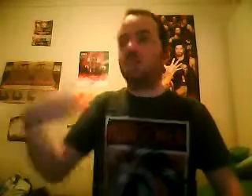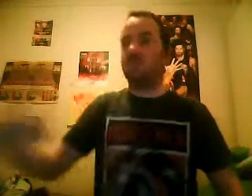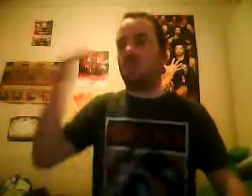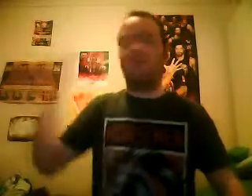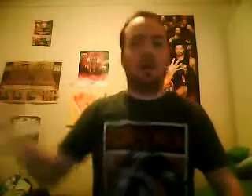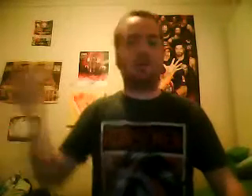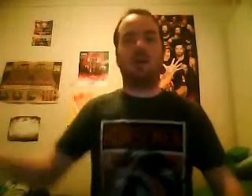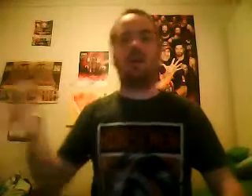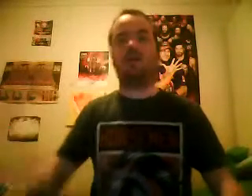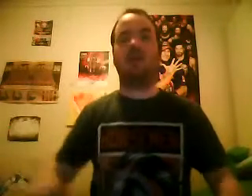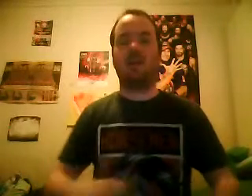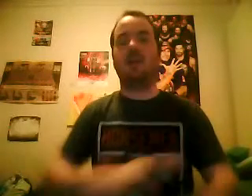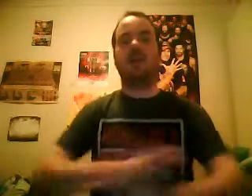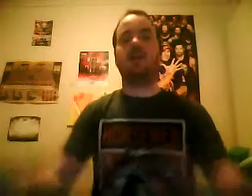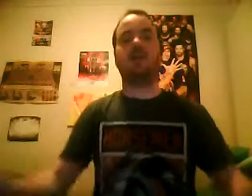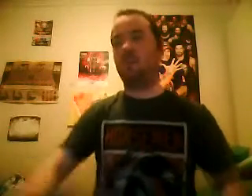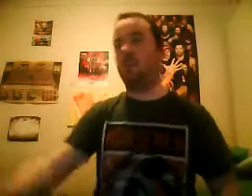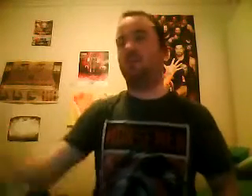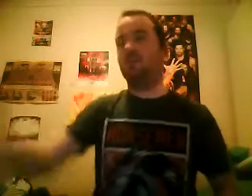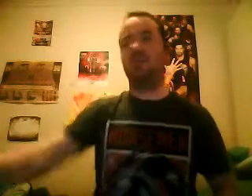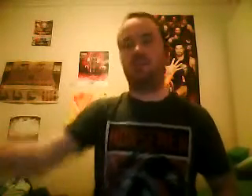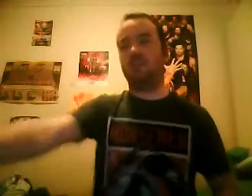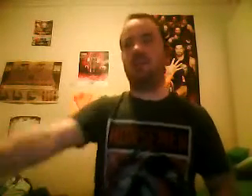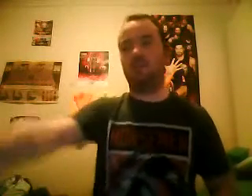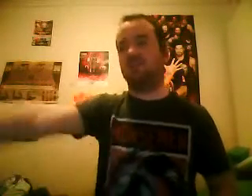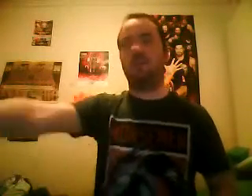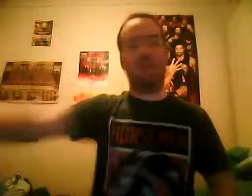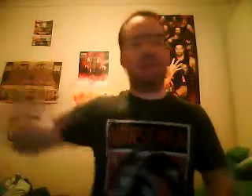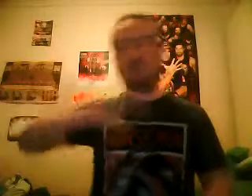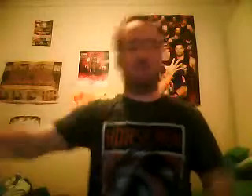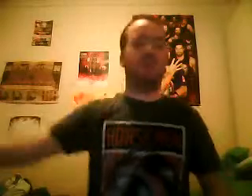is a one-time thing, and they stop with this magazine stuff.